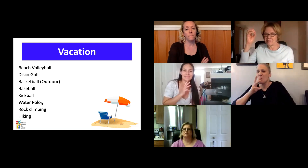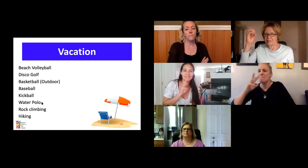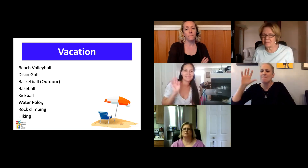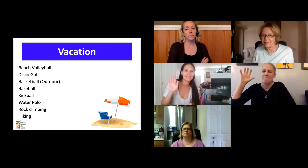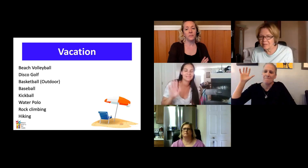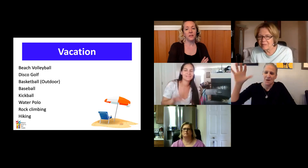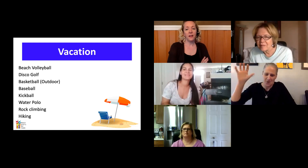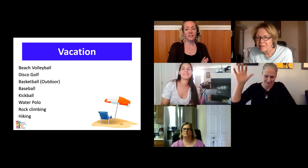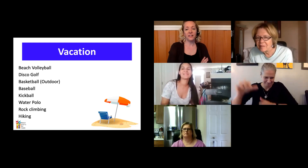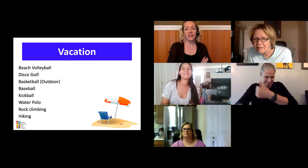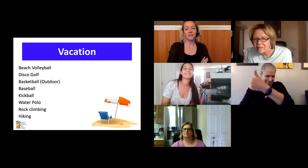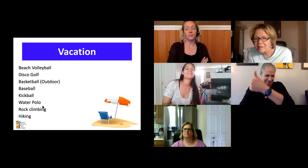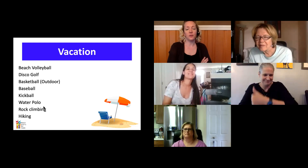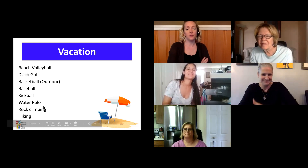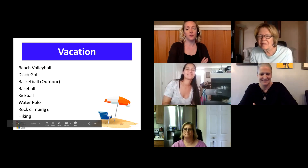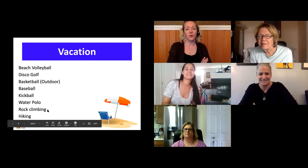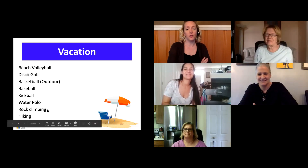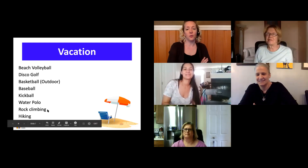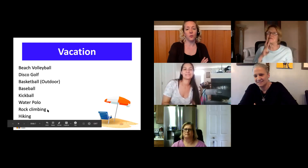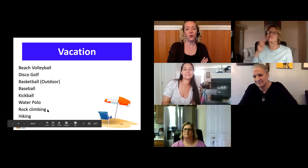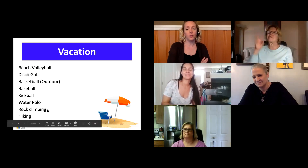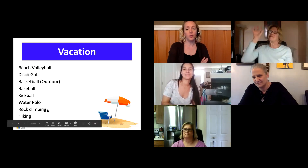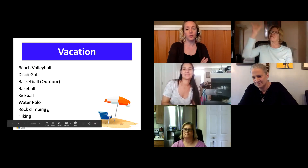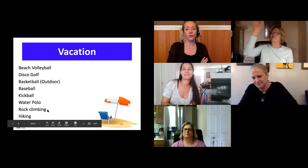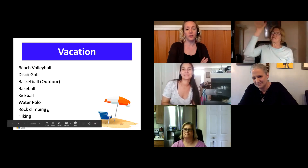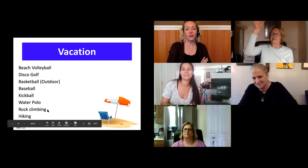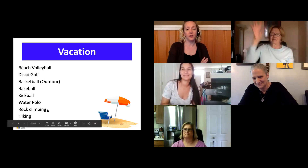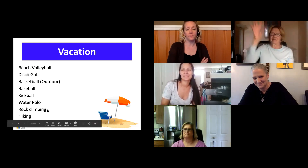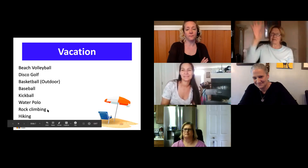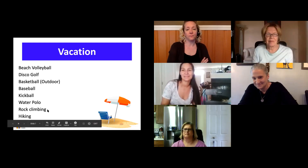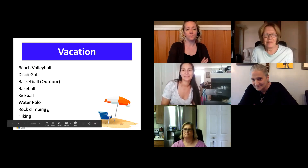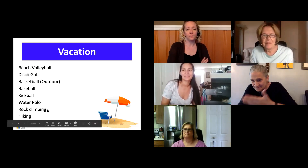Excellent. Beautiful. Water polo. Very good.